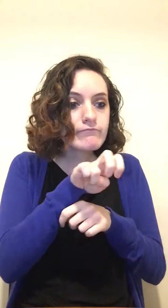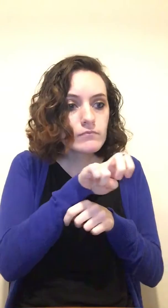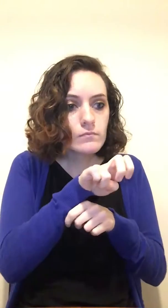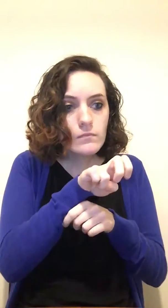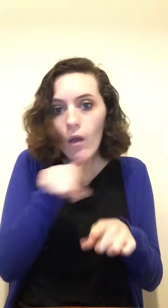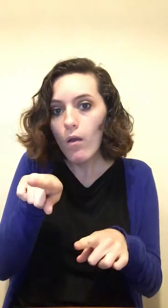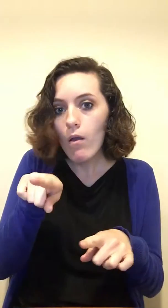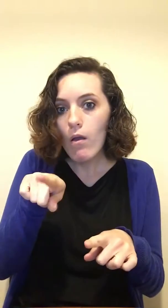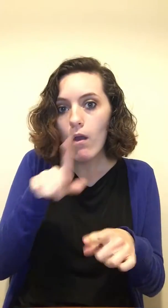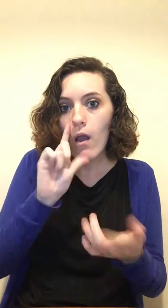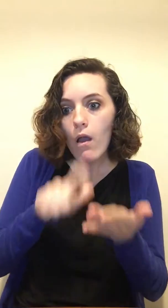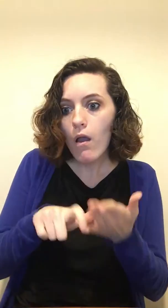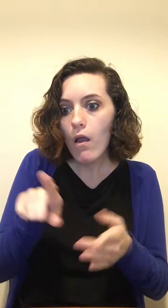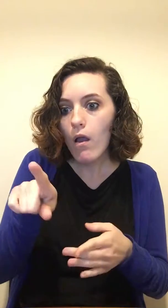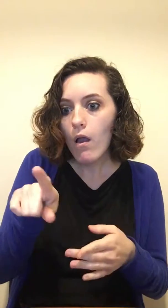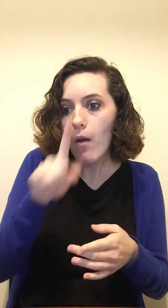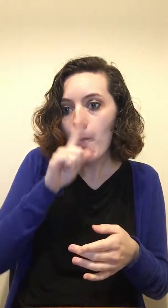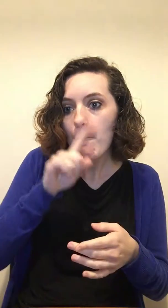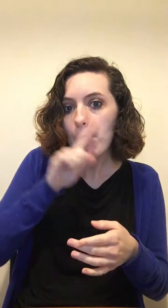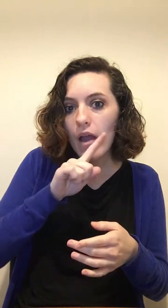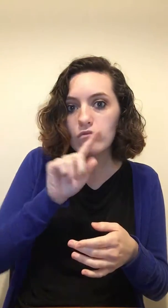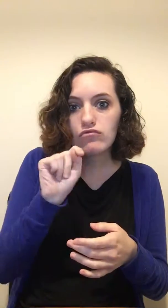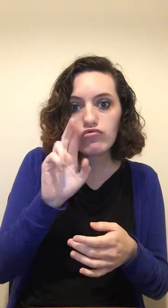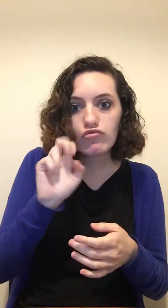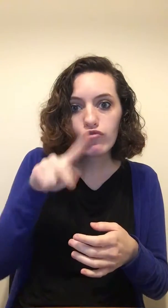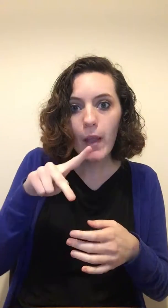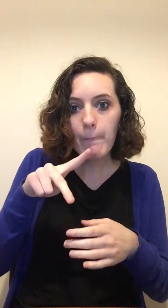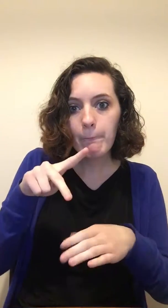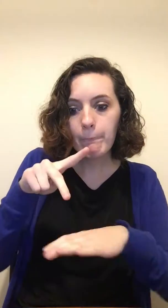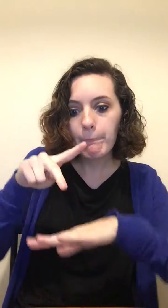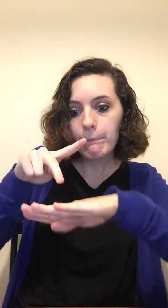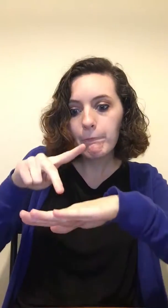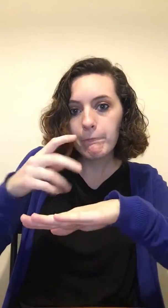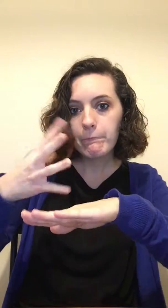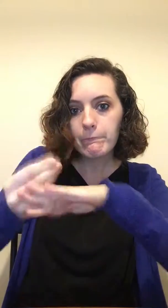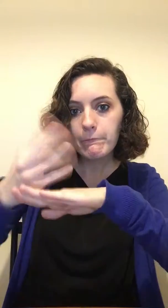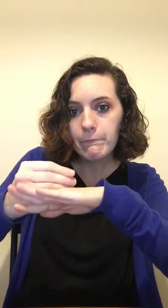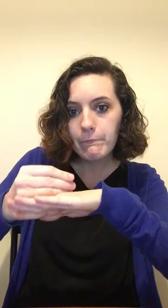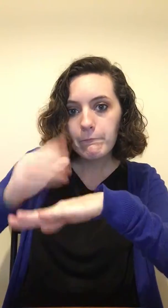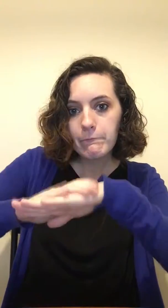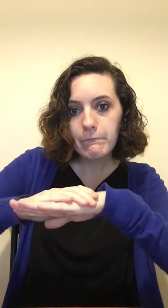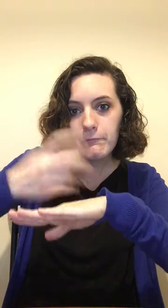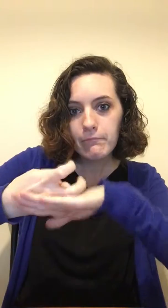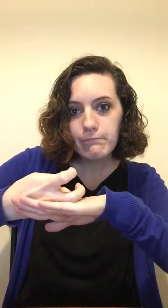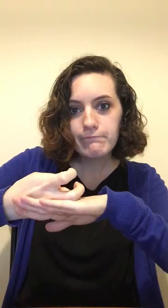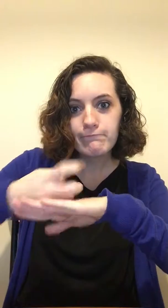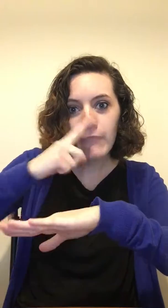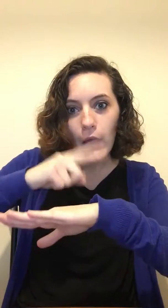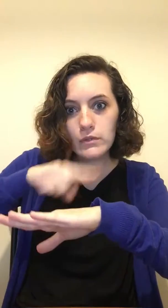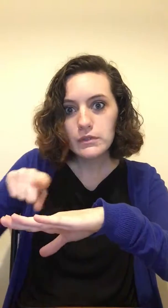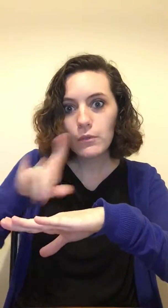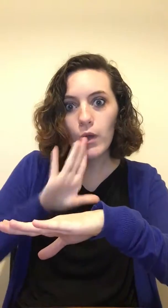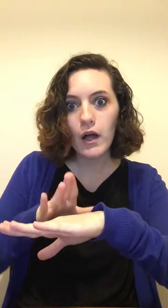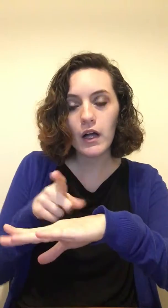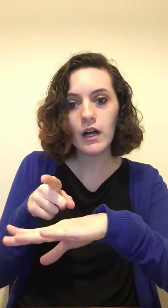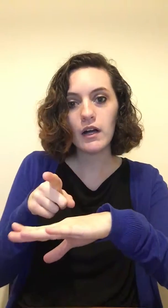saw a mouse trap. And then the mouse said, Since we are all here as